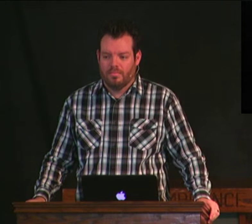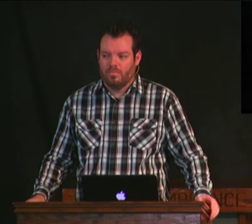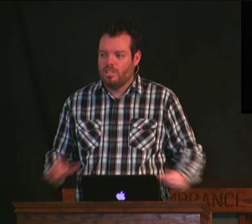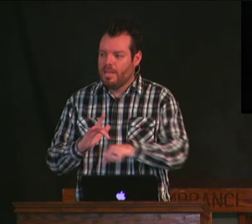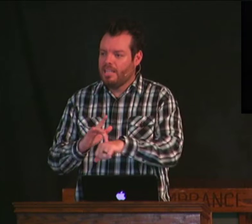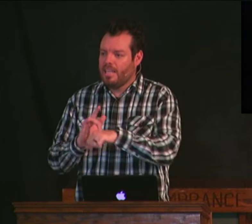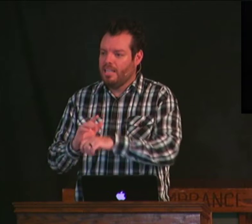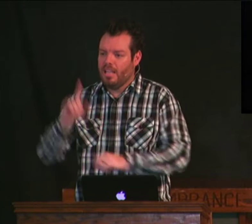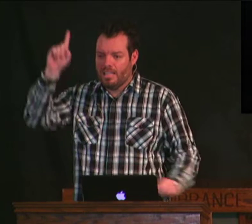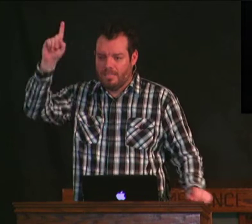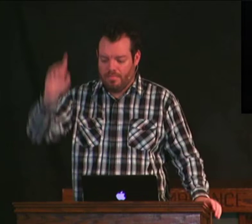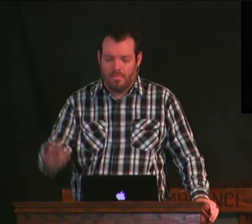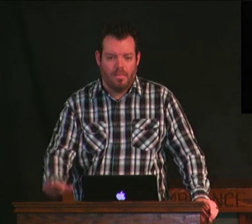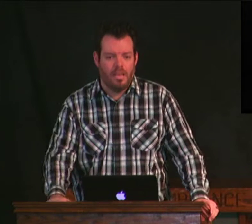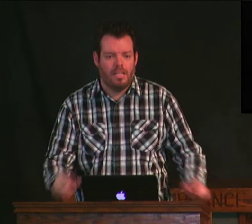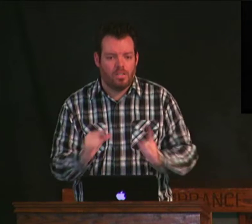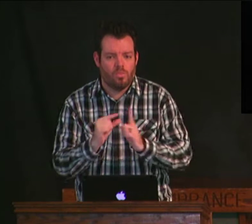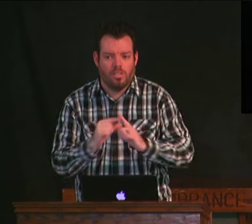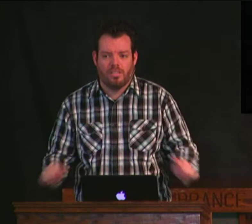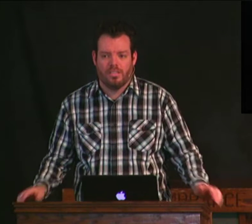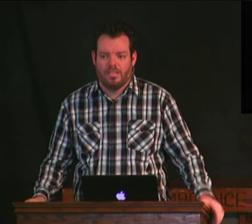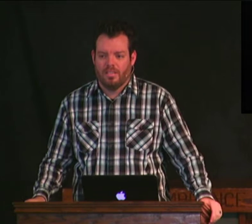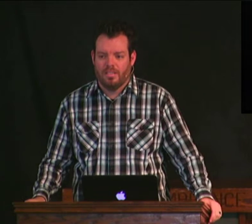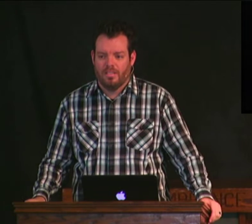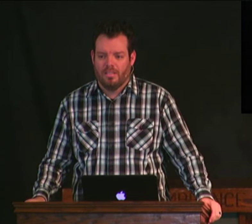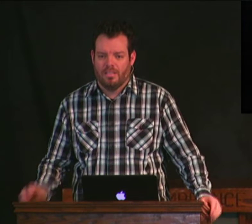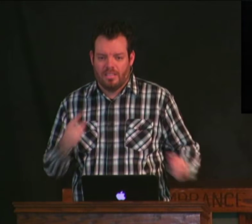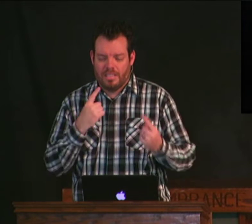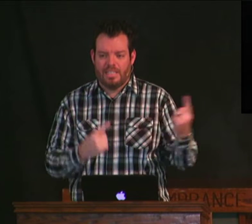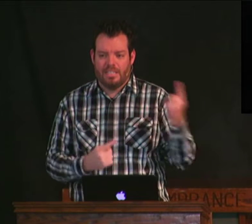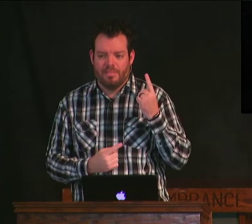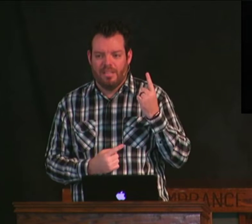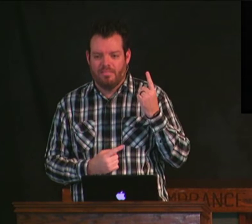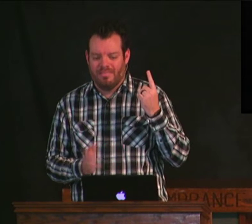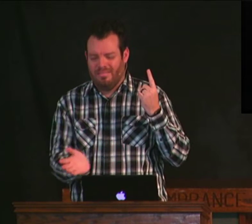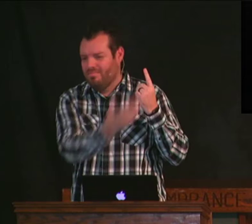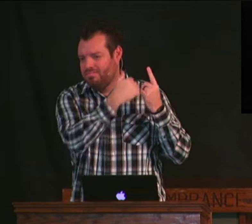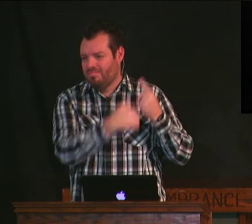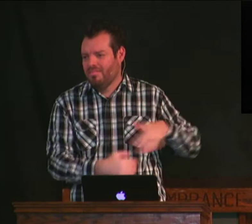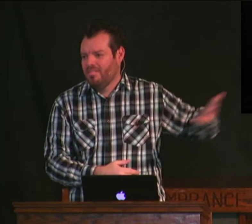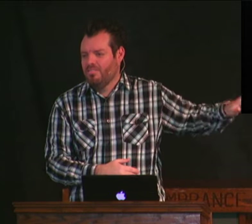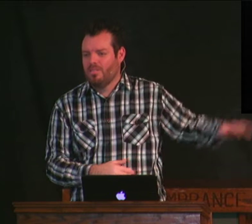When you're meditating on him and his words, sin comes out, push it